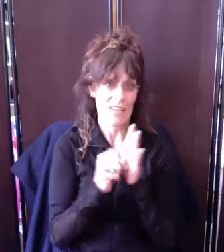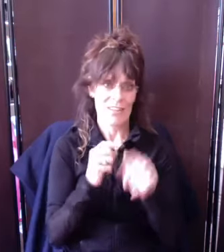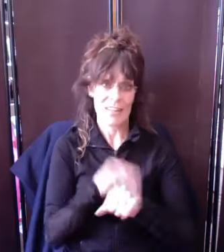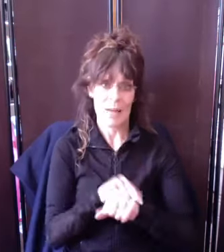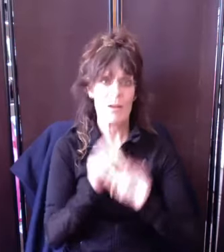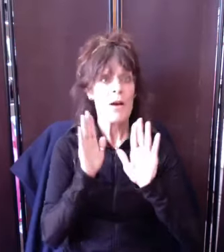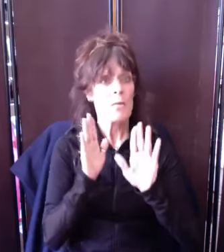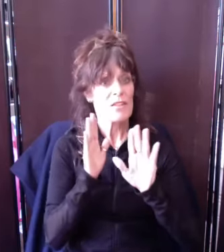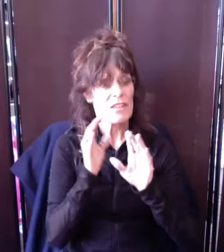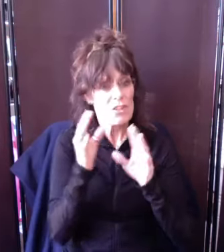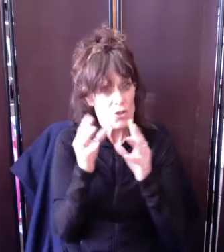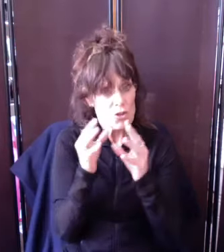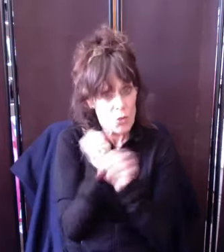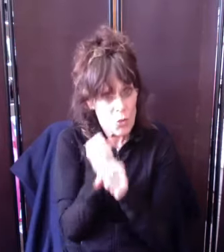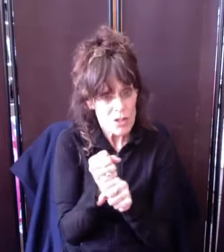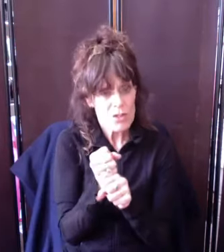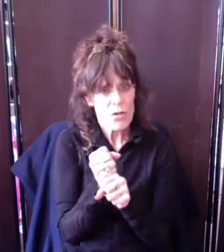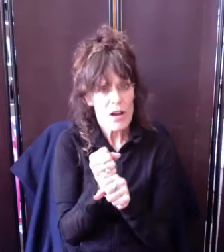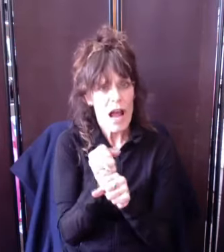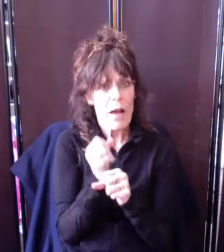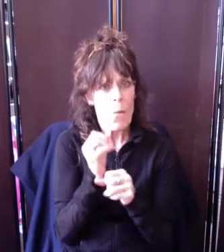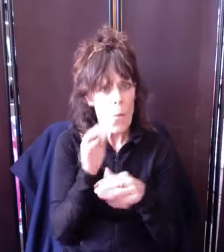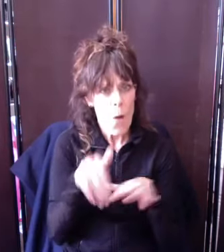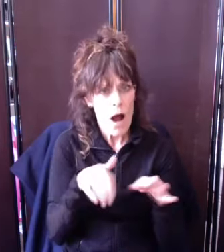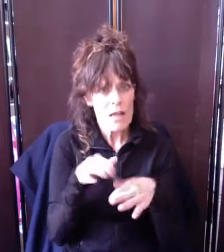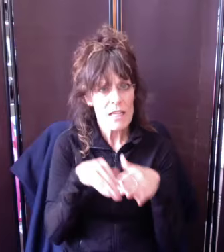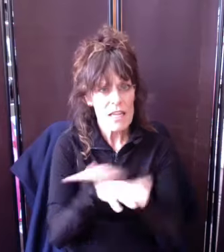is, when I walked into that room, so right, you got to remember,